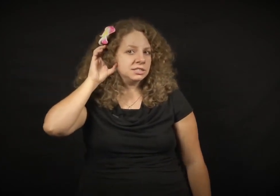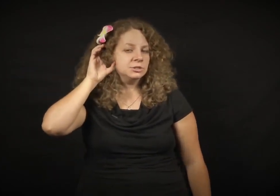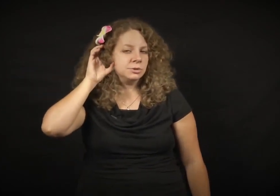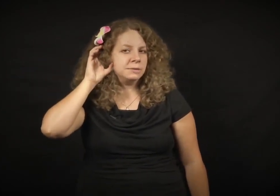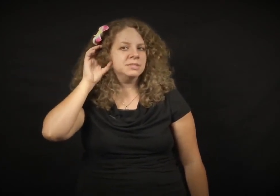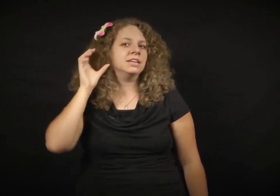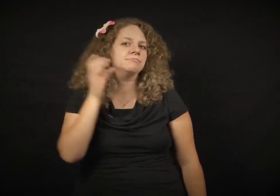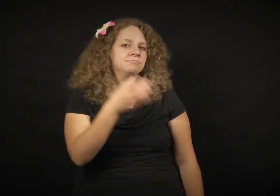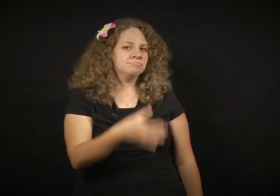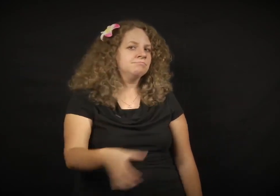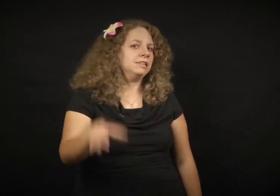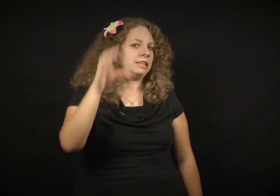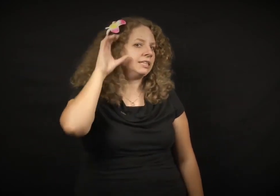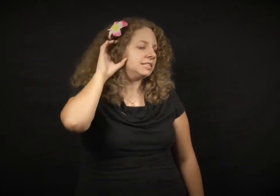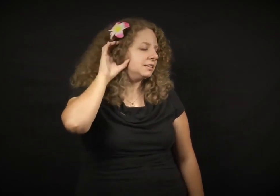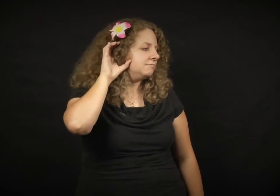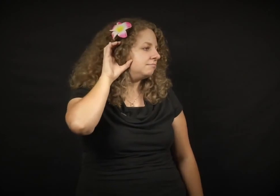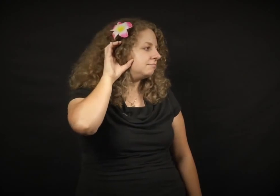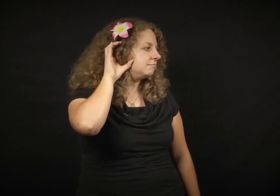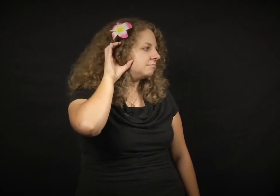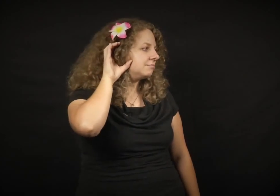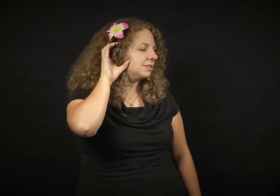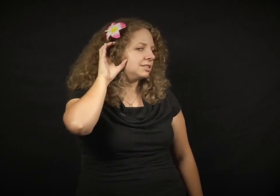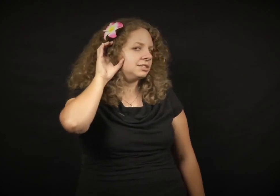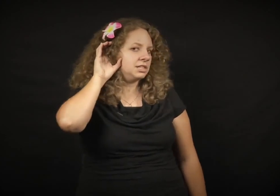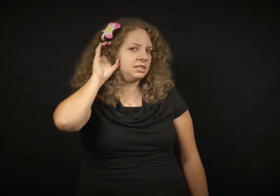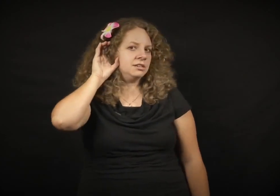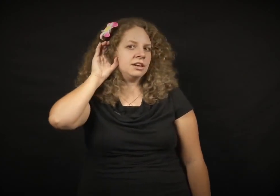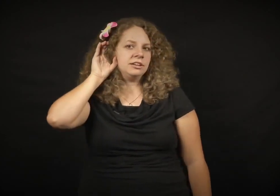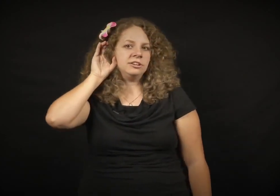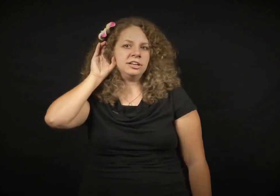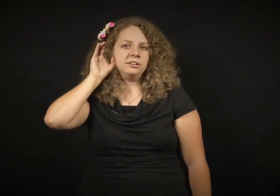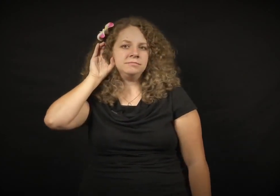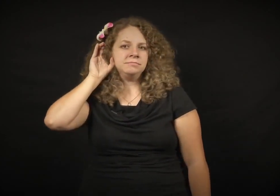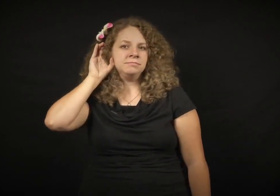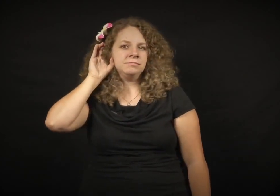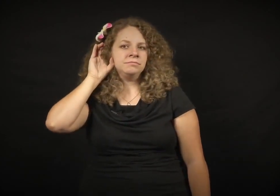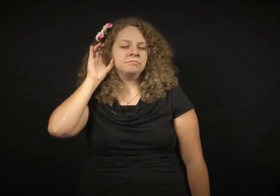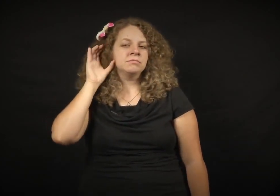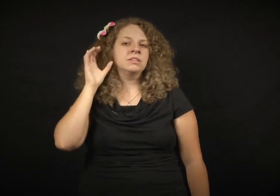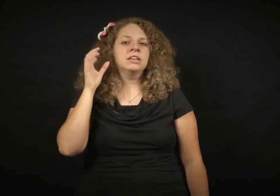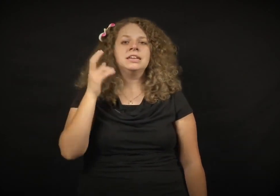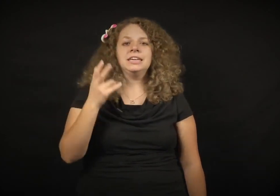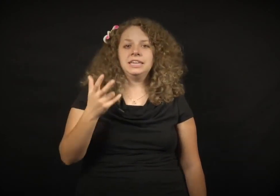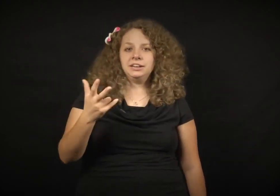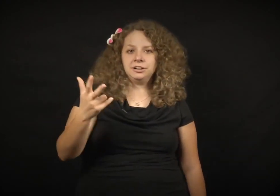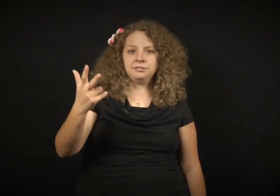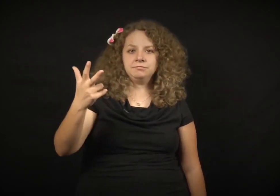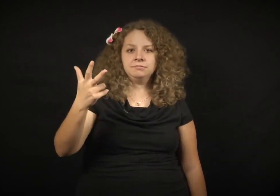to what I'm saying. Listen, a C at your ear. Hear,